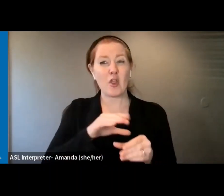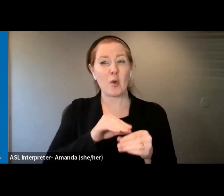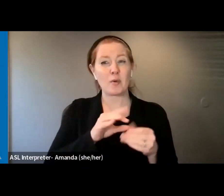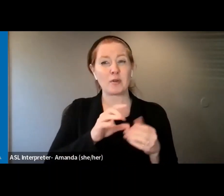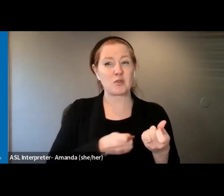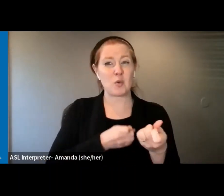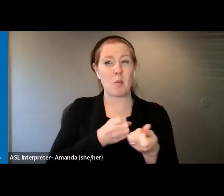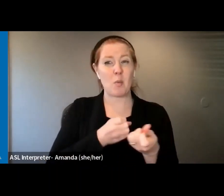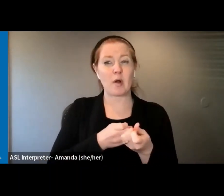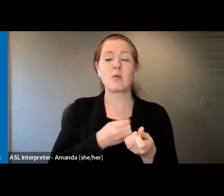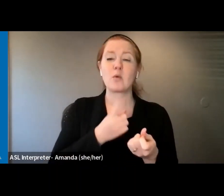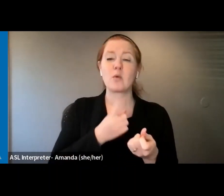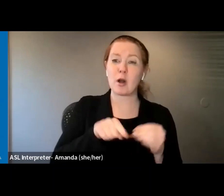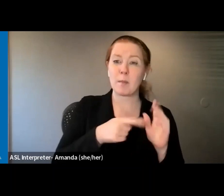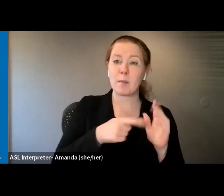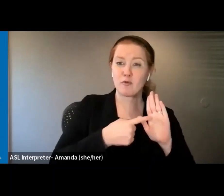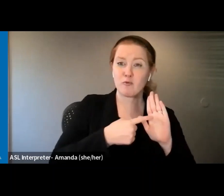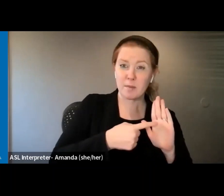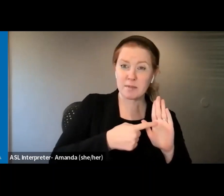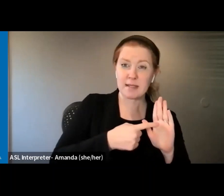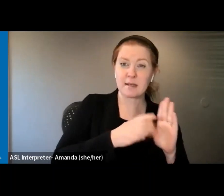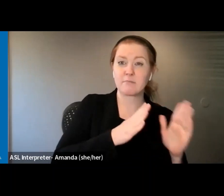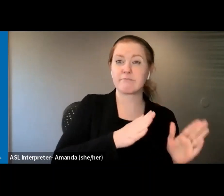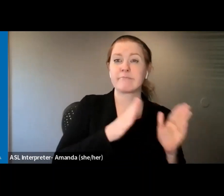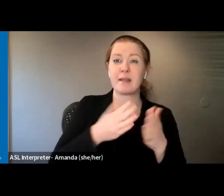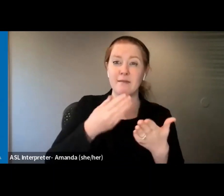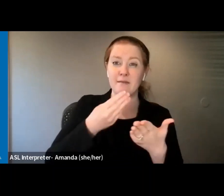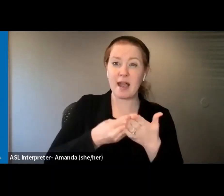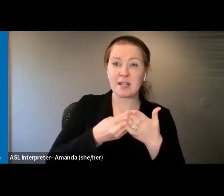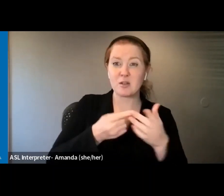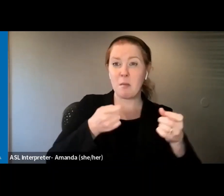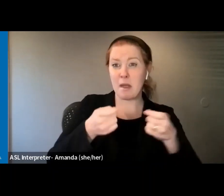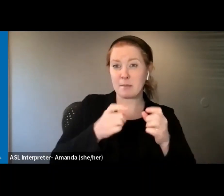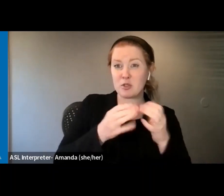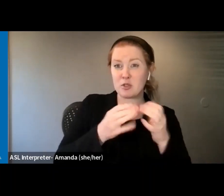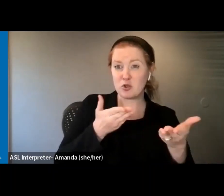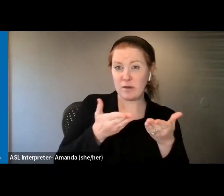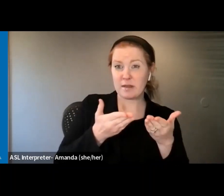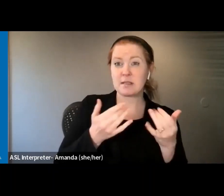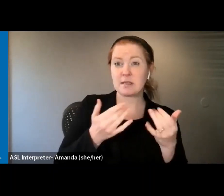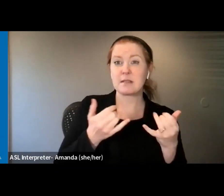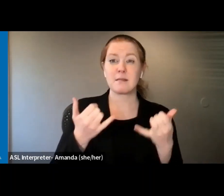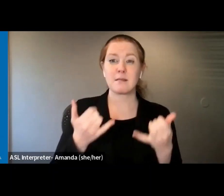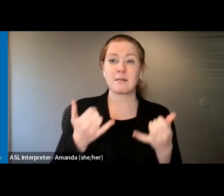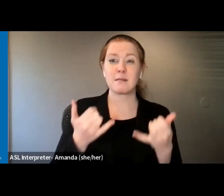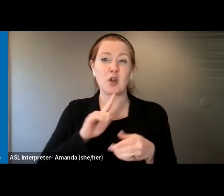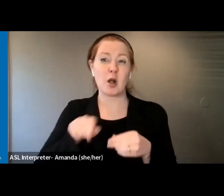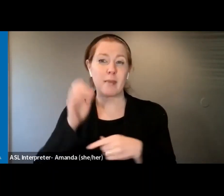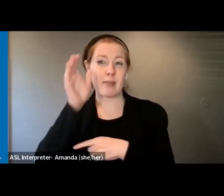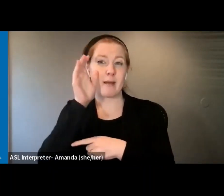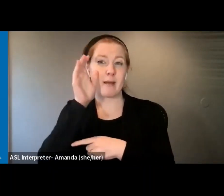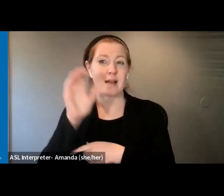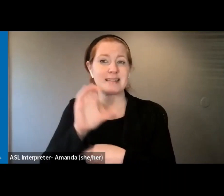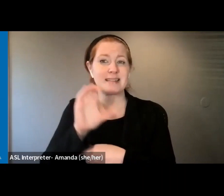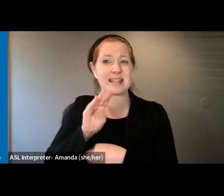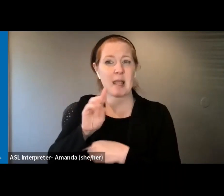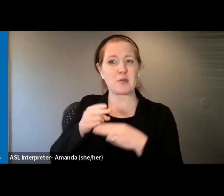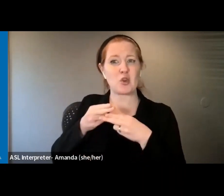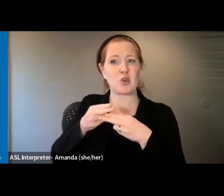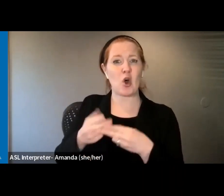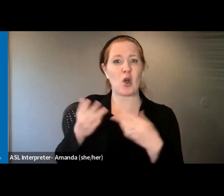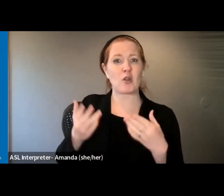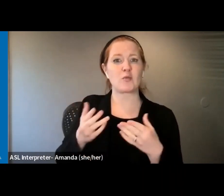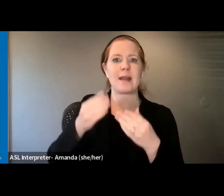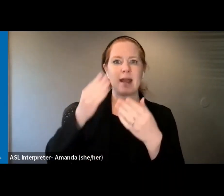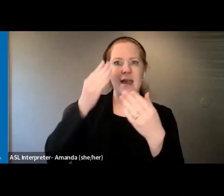about representatives, we've talked about financial management services, and now we're going to talk about a concept CMS calls information and